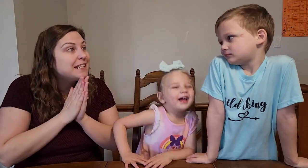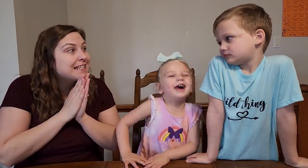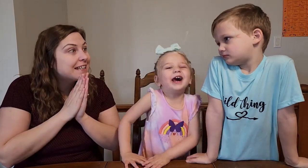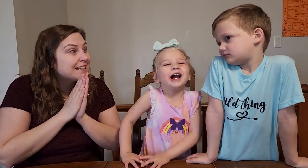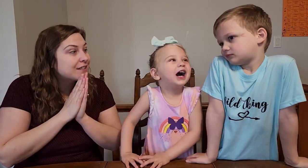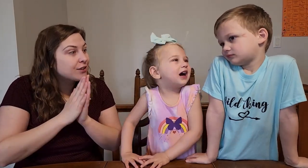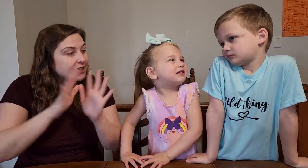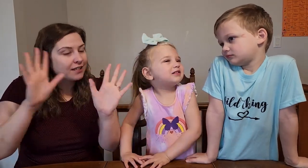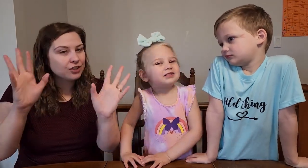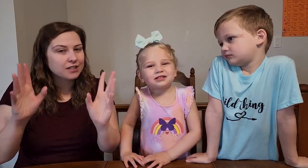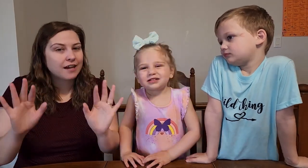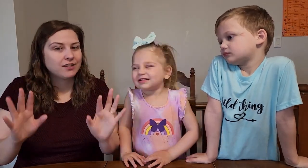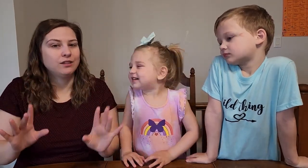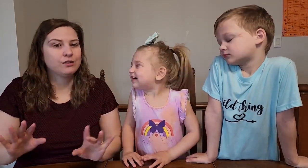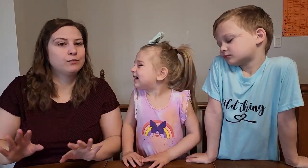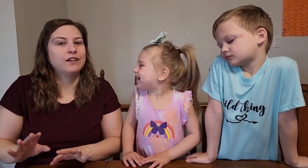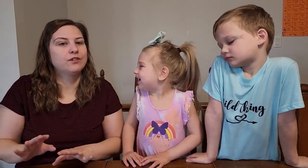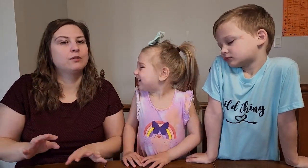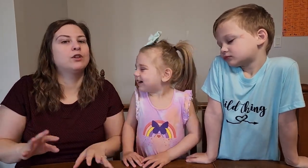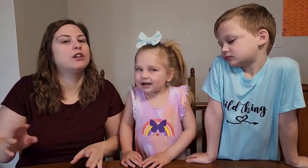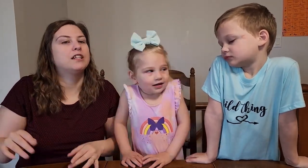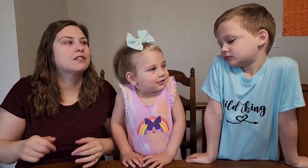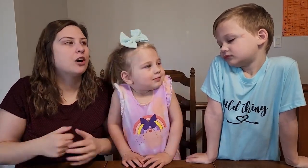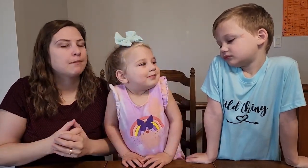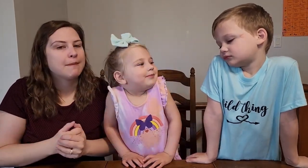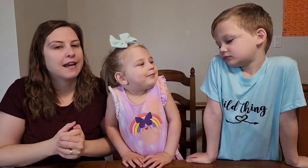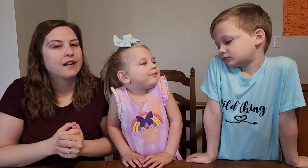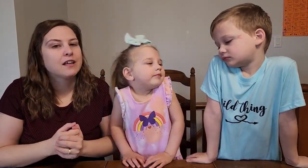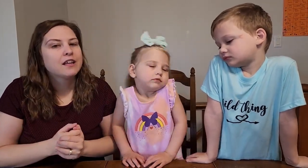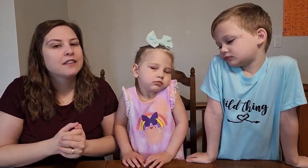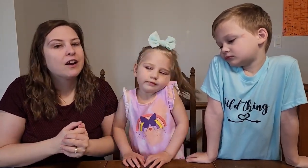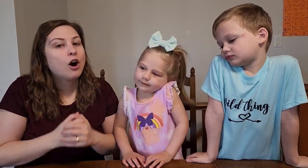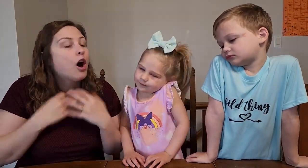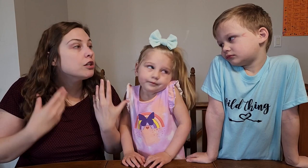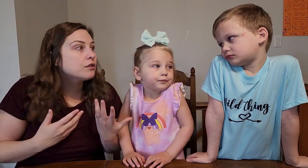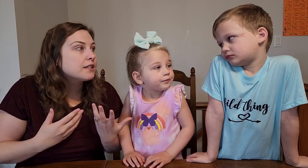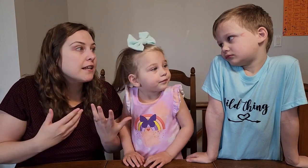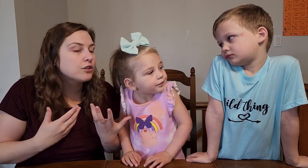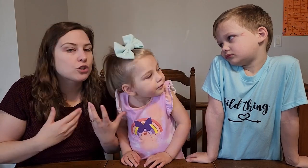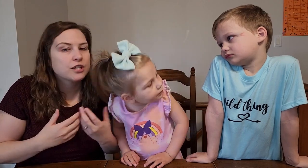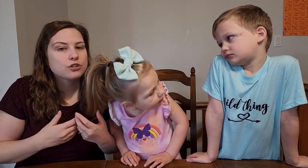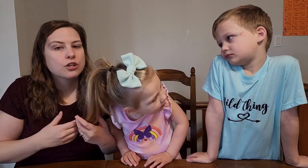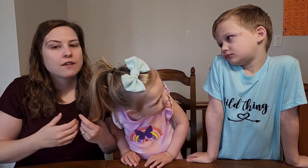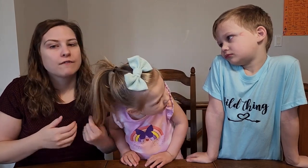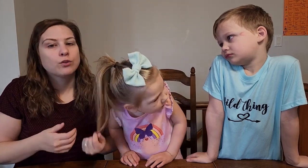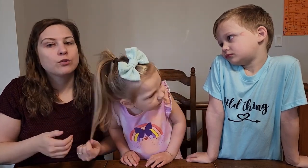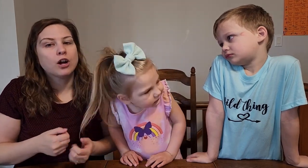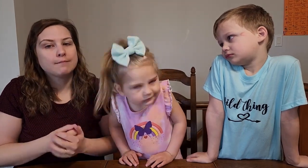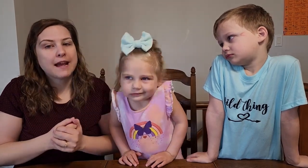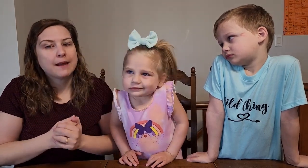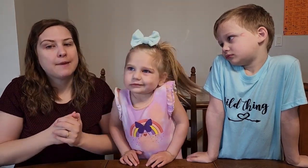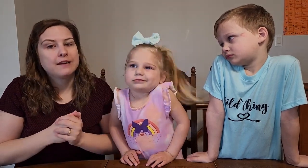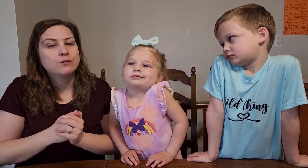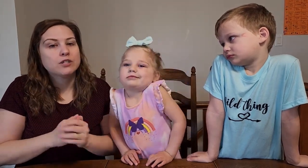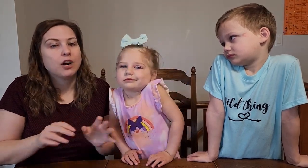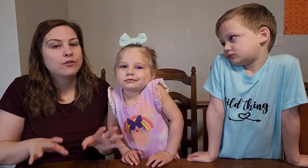meat to eat, so they didn't just have to eat those wafer cookies called manna. They also sent strange food called manna. Manna was on the